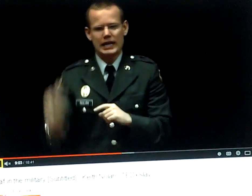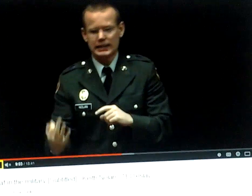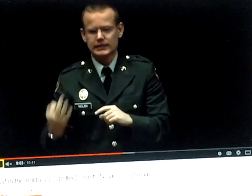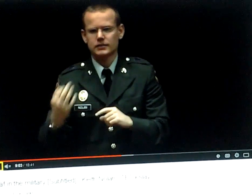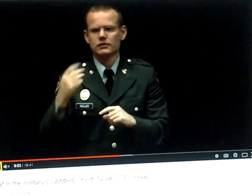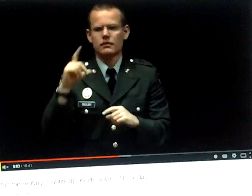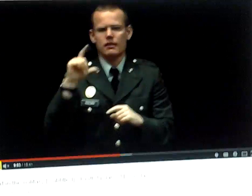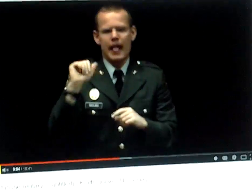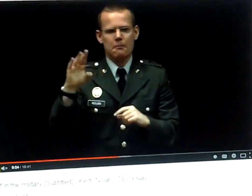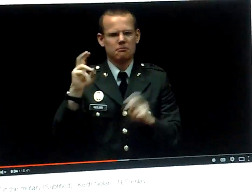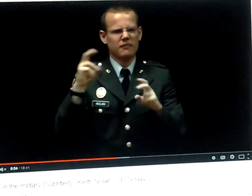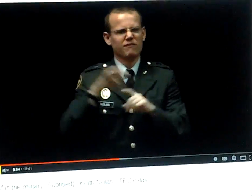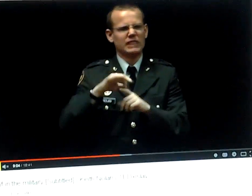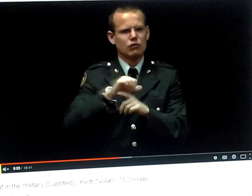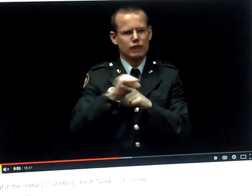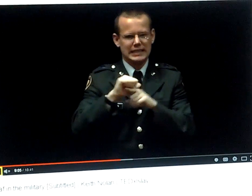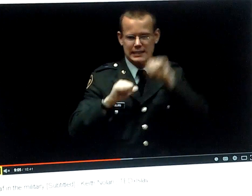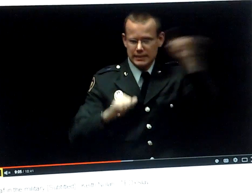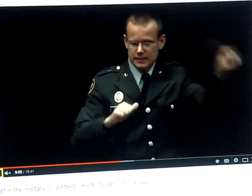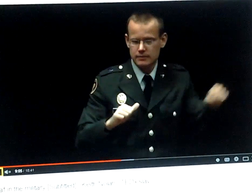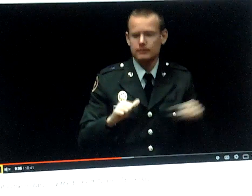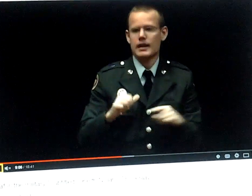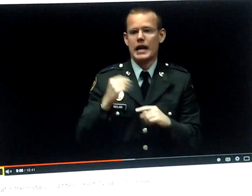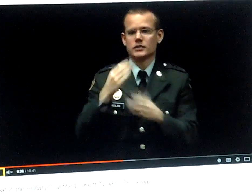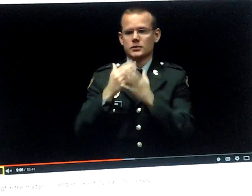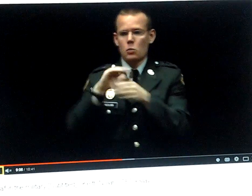every morning you wake up, you have to